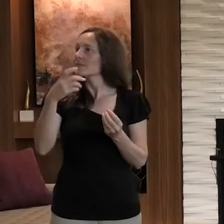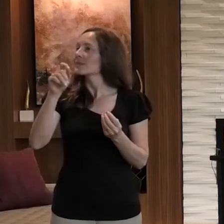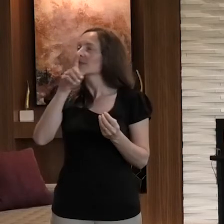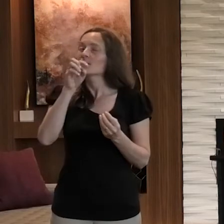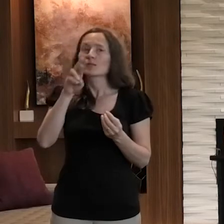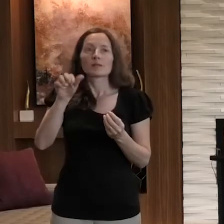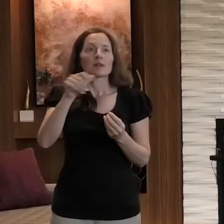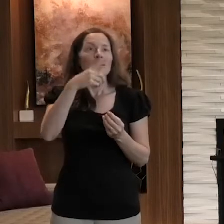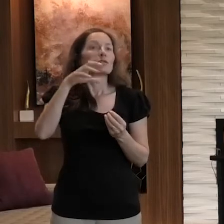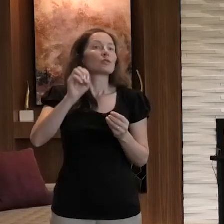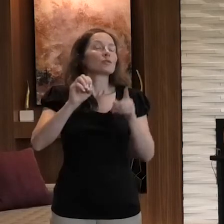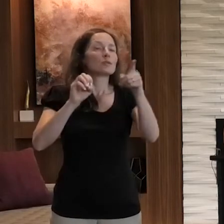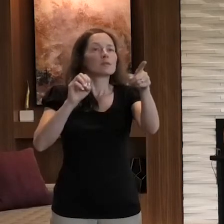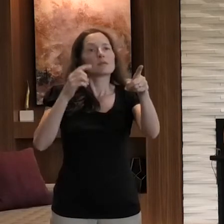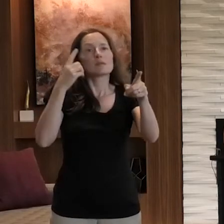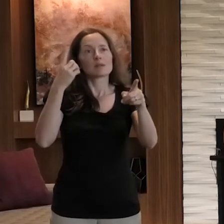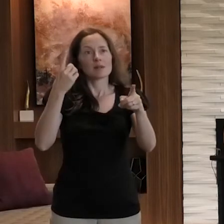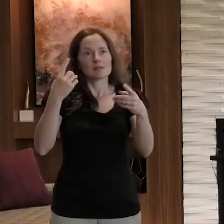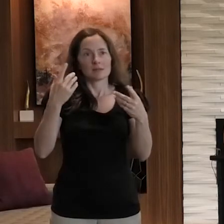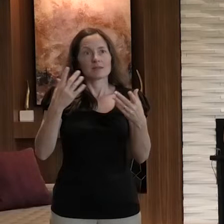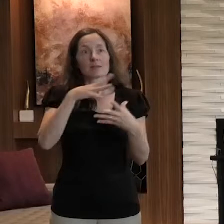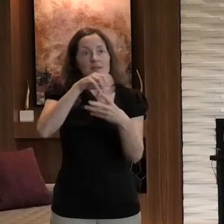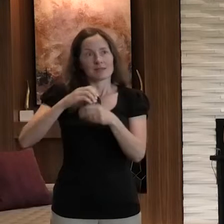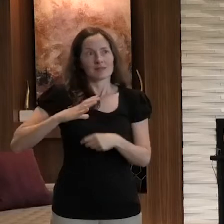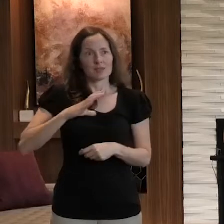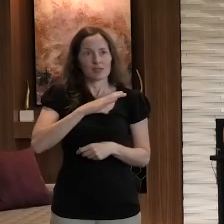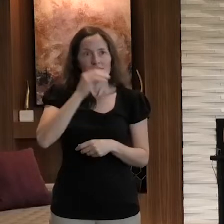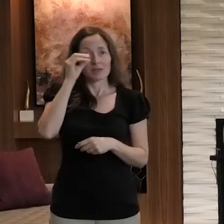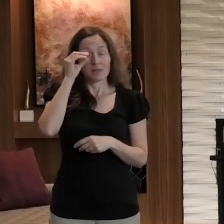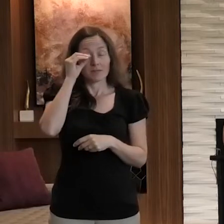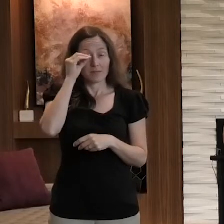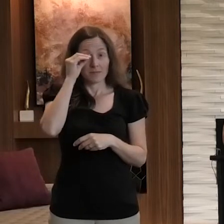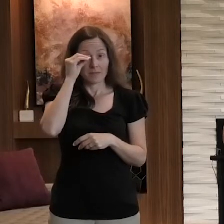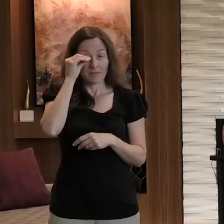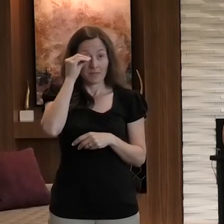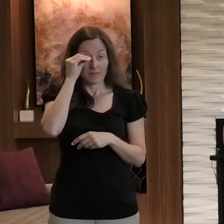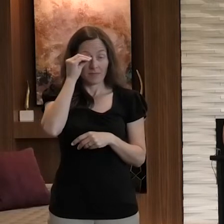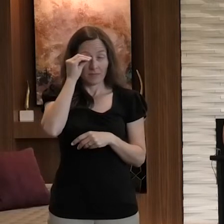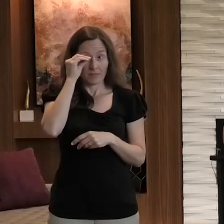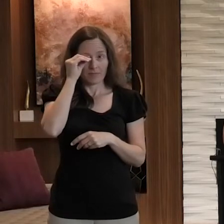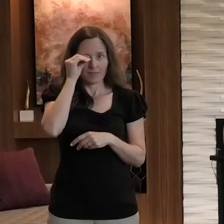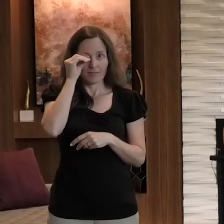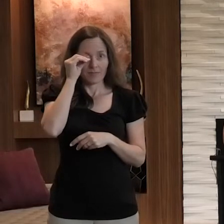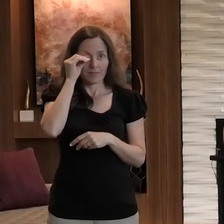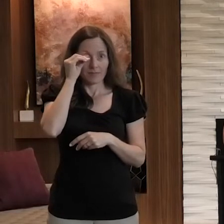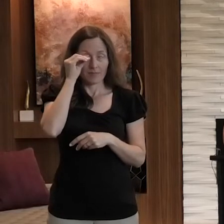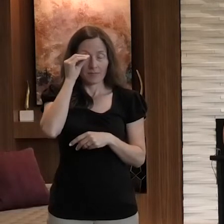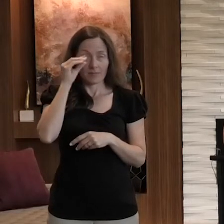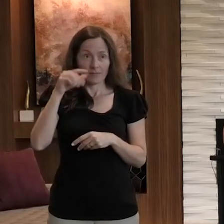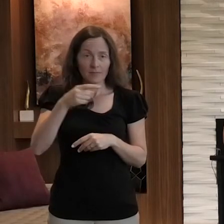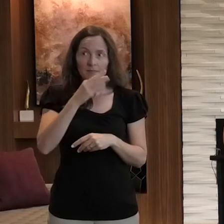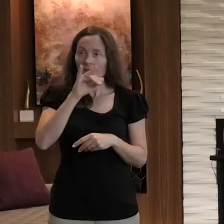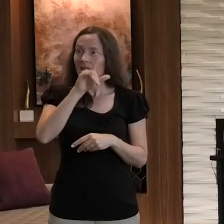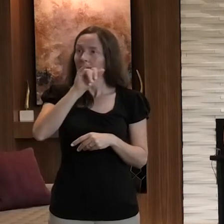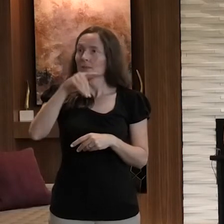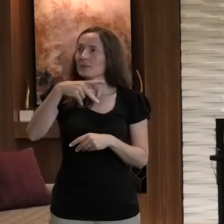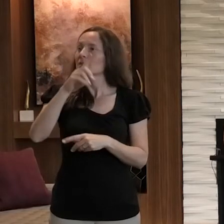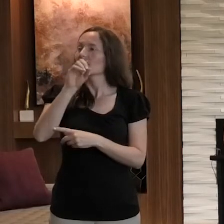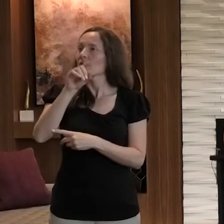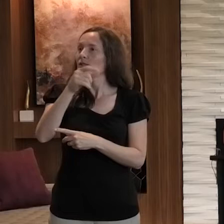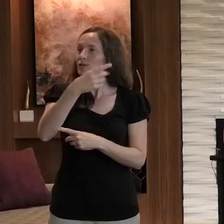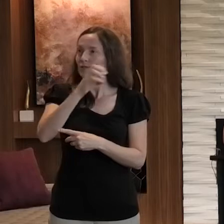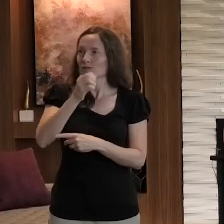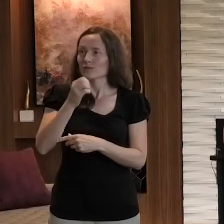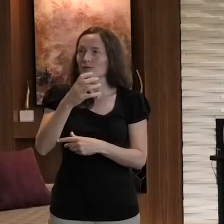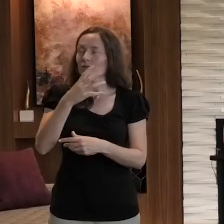the Commission. There we go, in the back over there. Philip Dodge, Executive Director of Downtown Columbia Partnership.